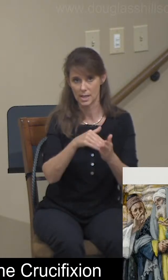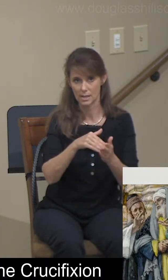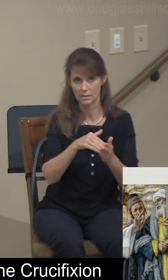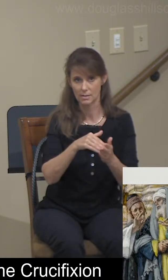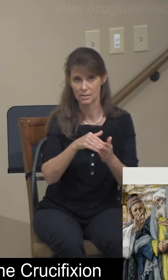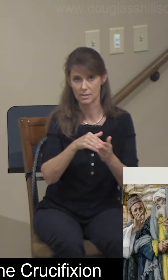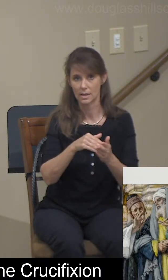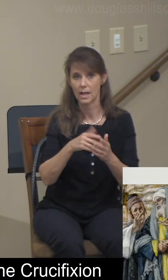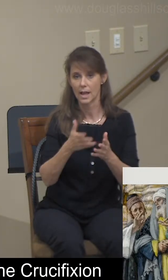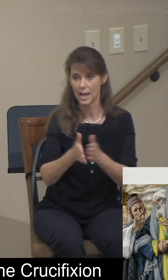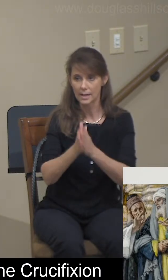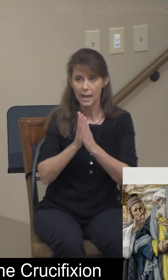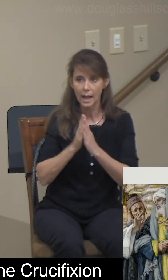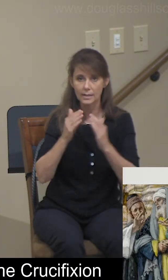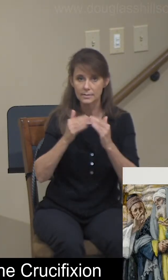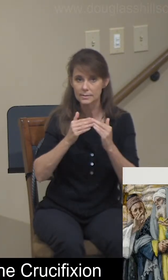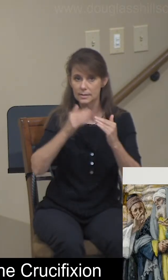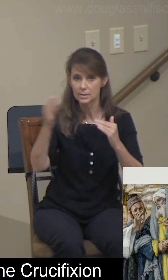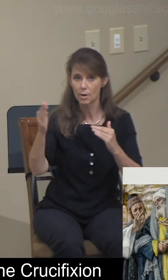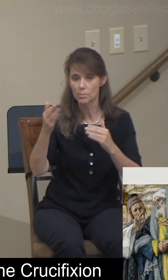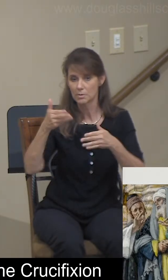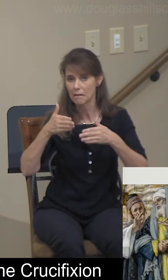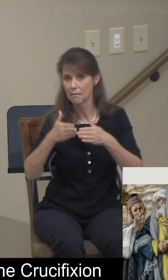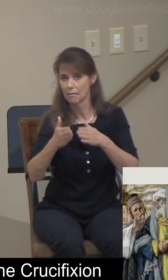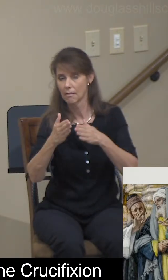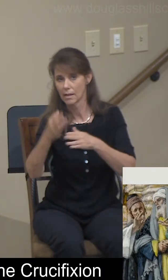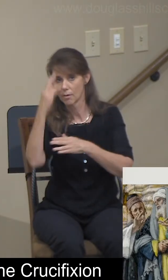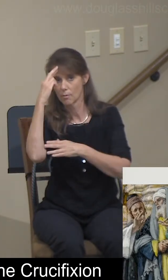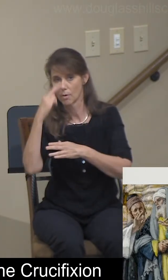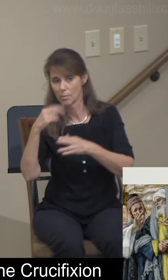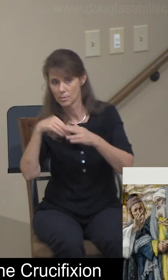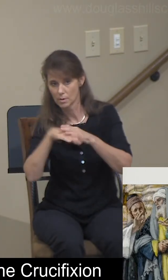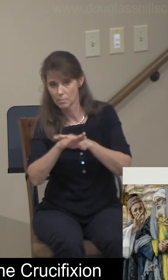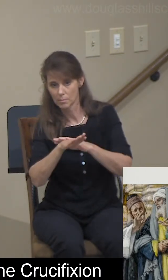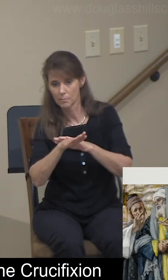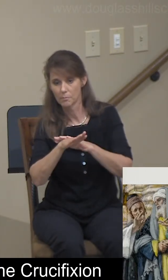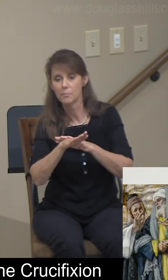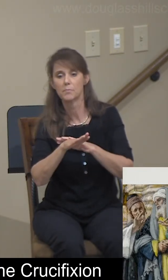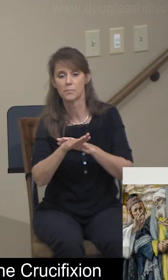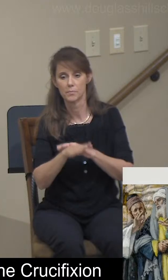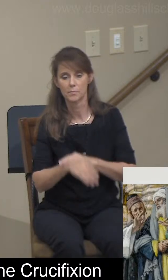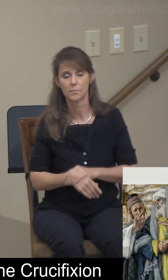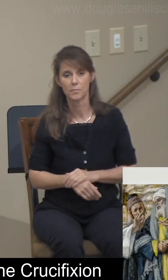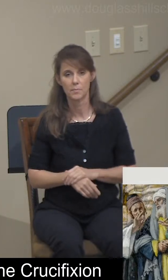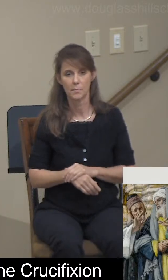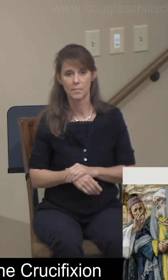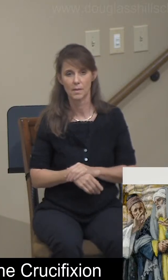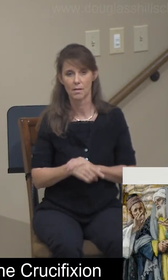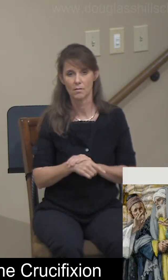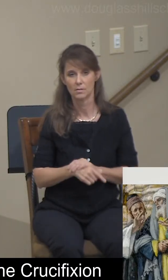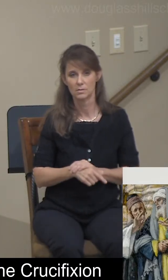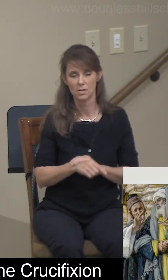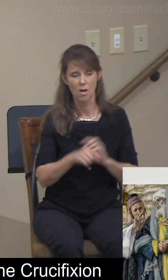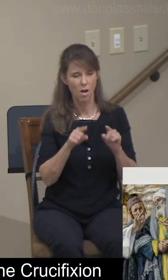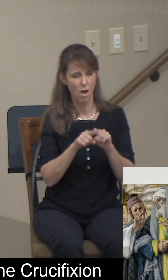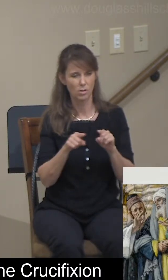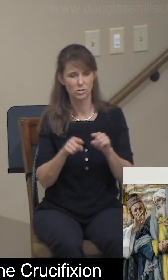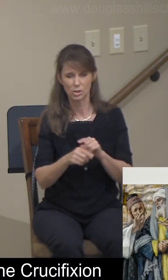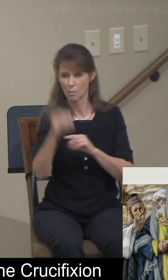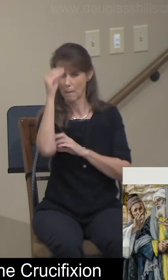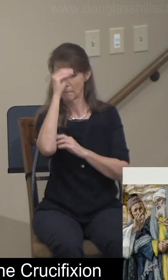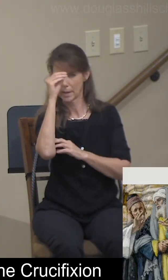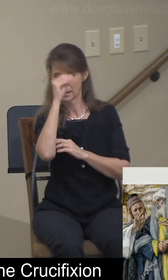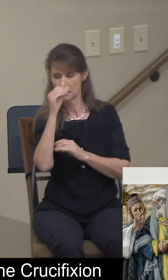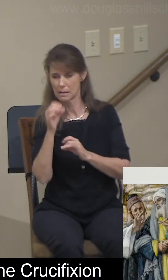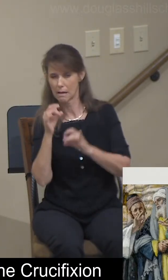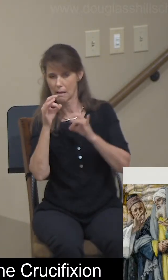in. Of course, they're willing to put their hatred aside on one very important occasion, when at least for a few hours, a